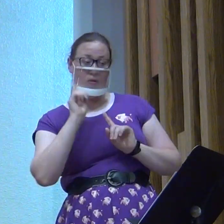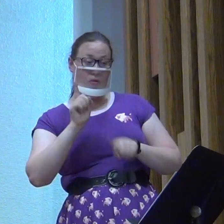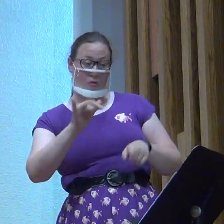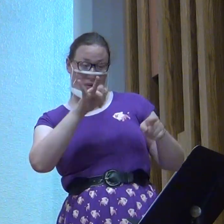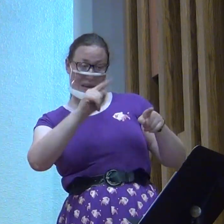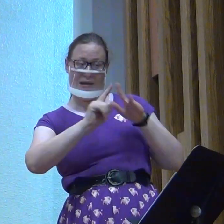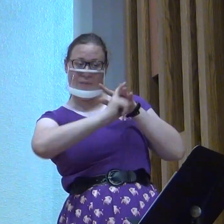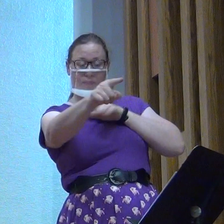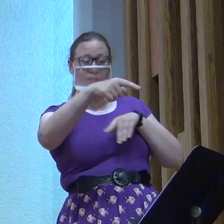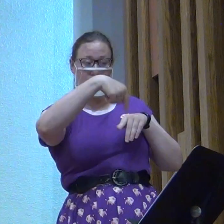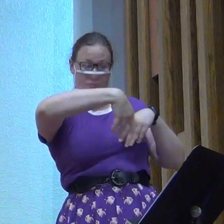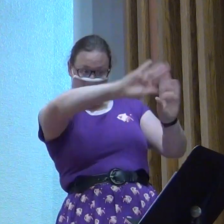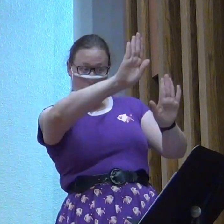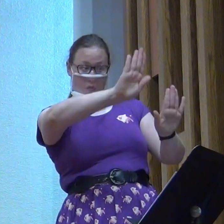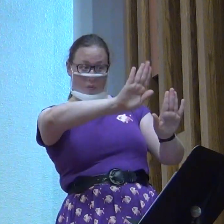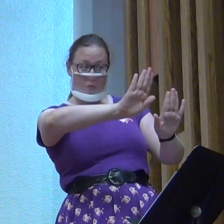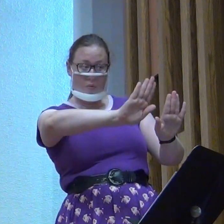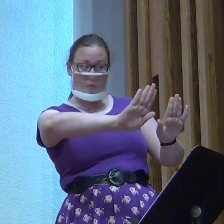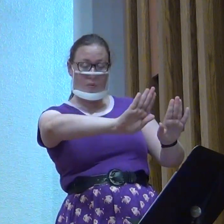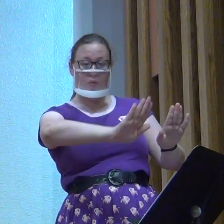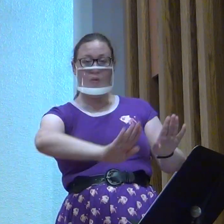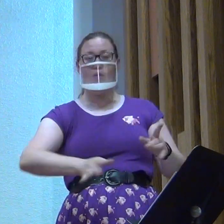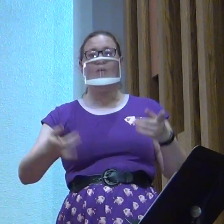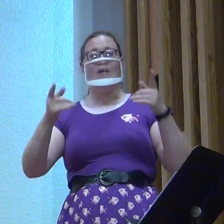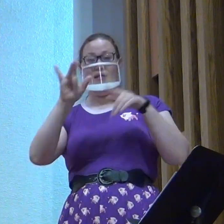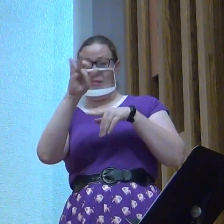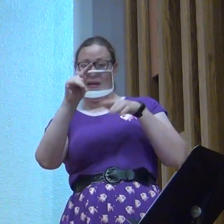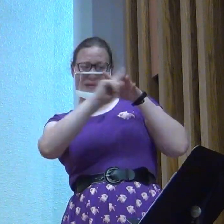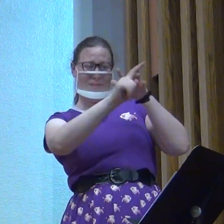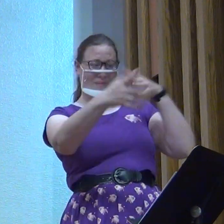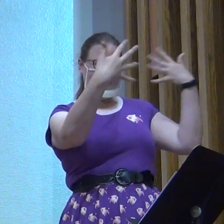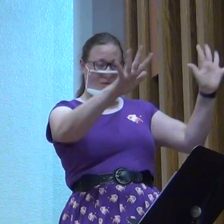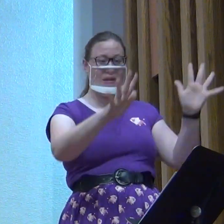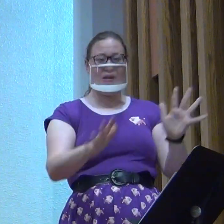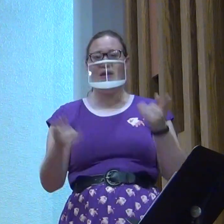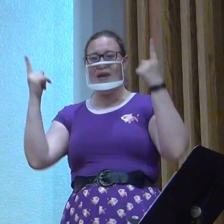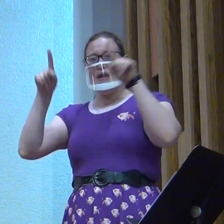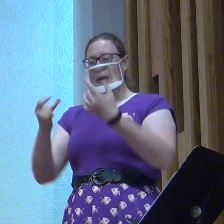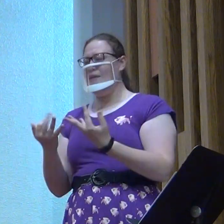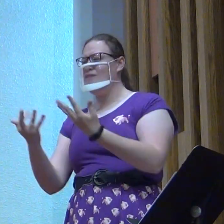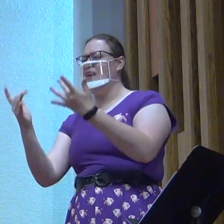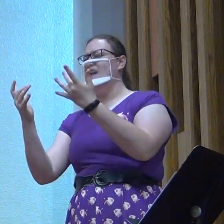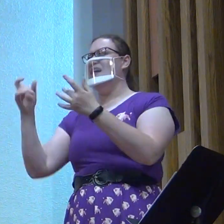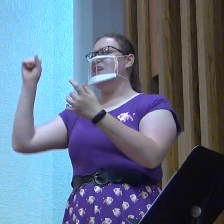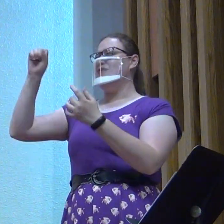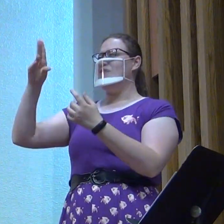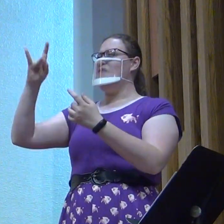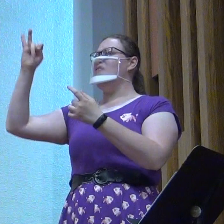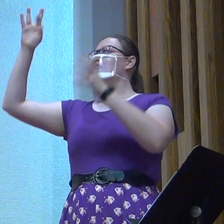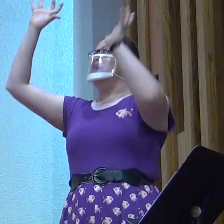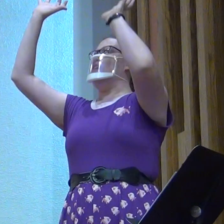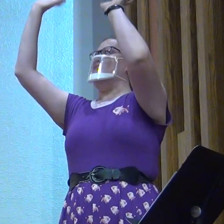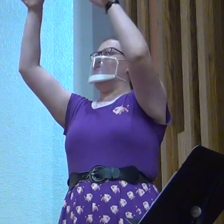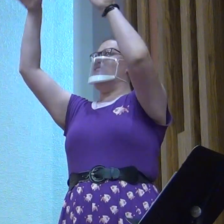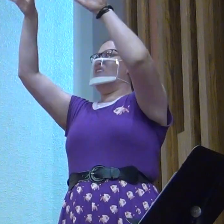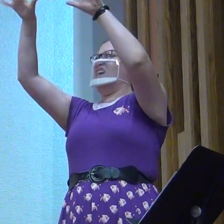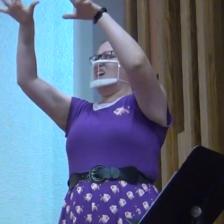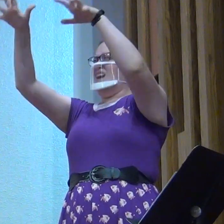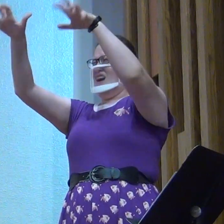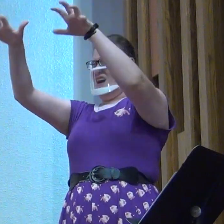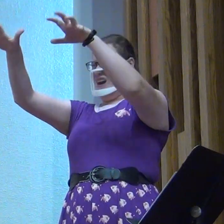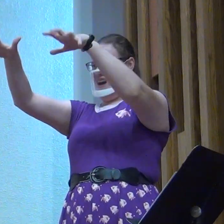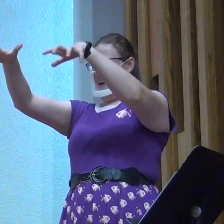city. And then fire and sulfur from heaven rained